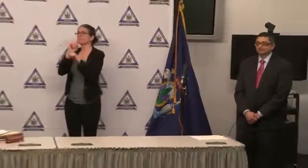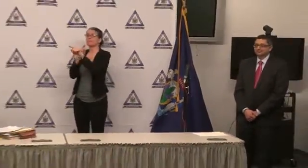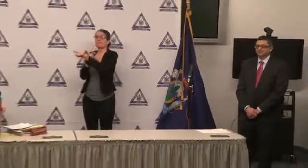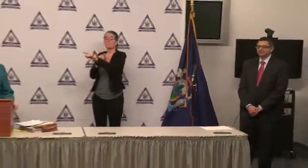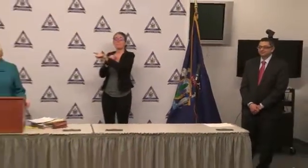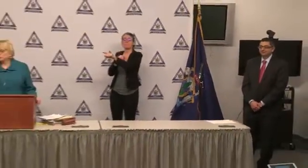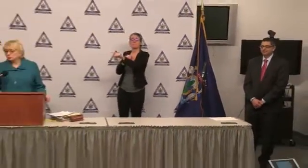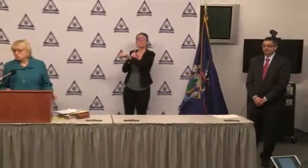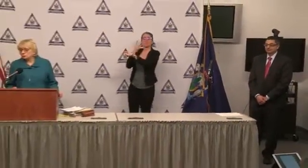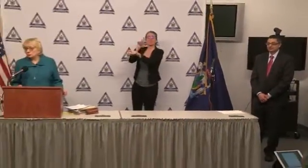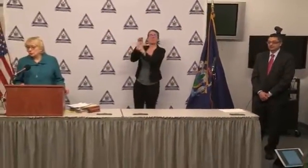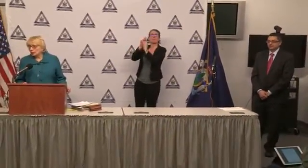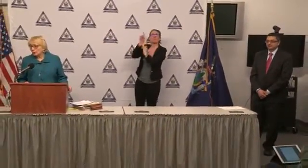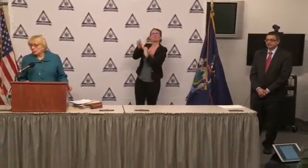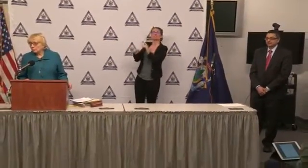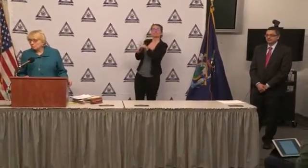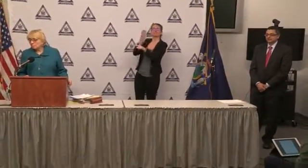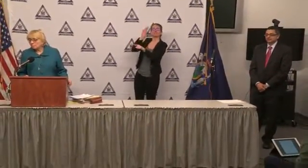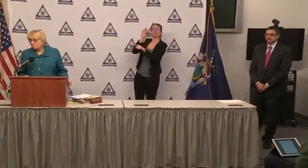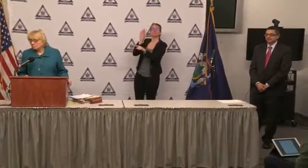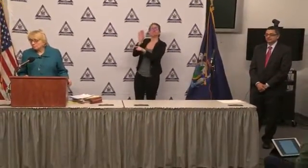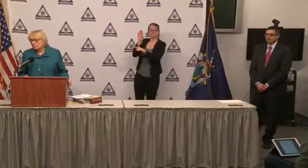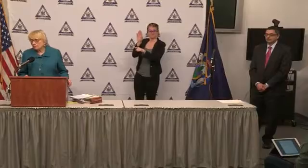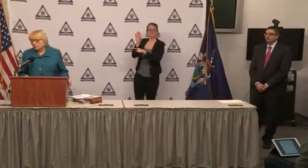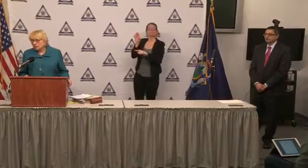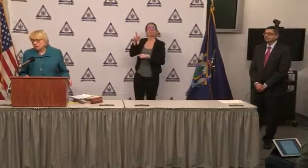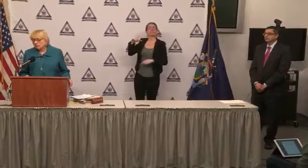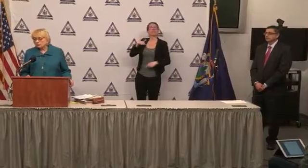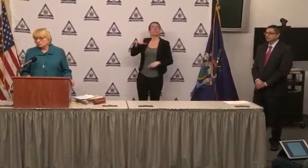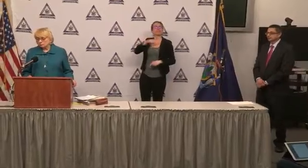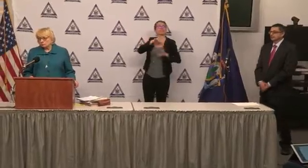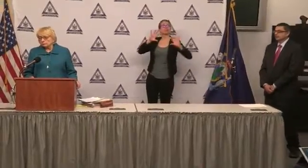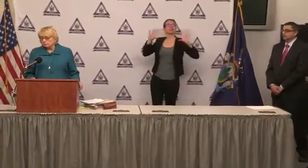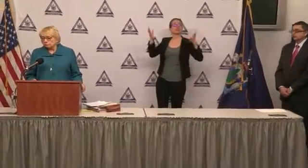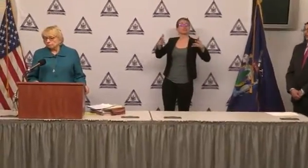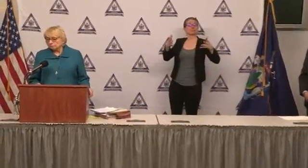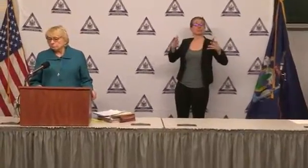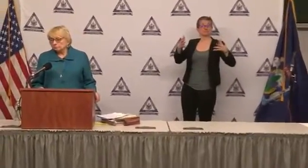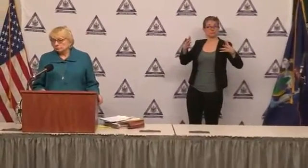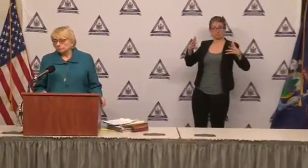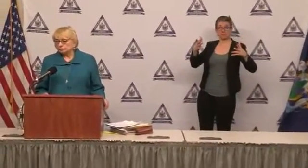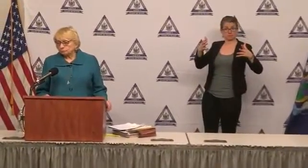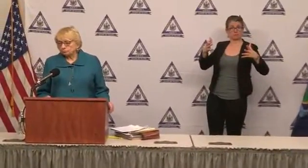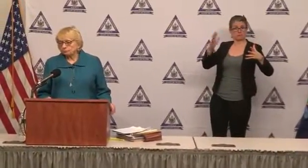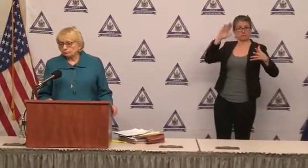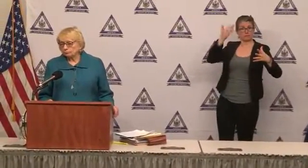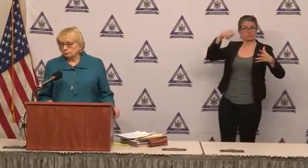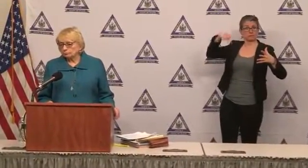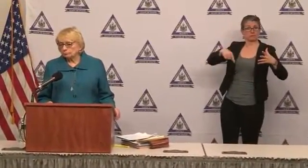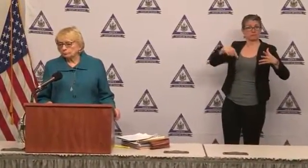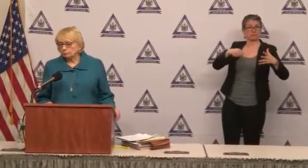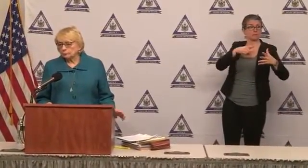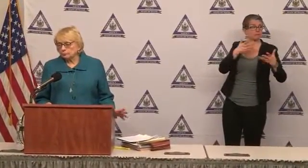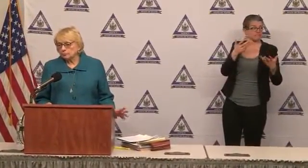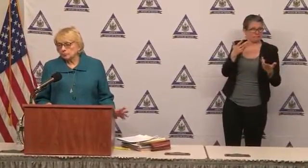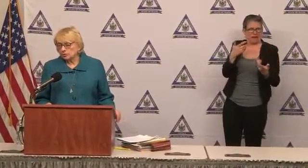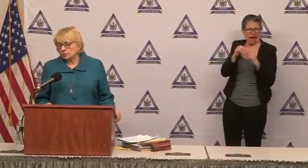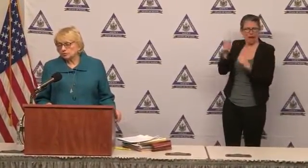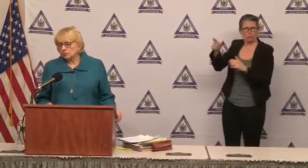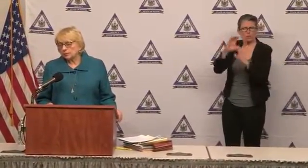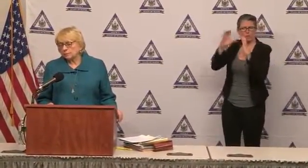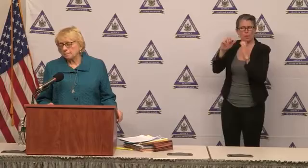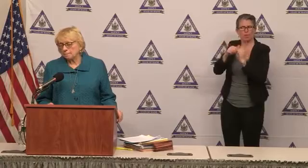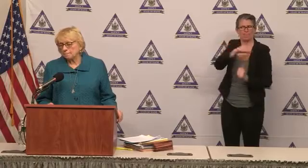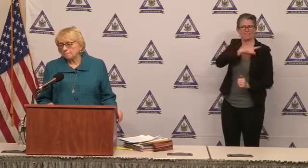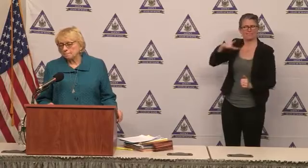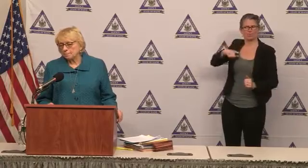How are you keeping the legislature abreast of things? Like, obviously, you know they're not in right now, but I imagine many of them have questions about